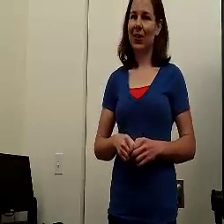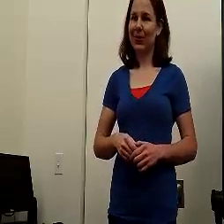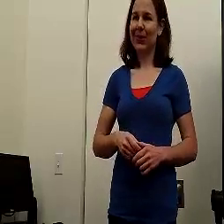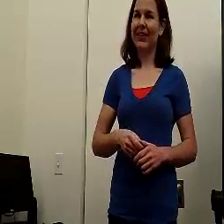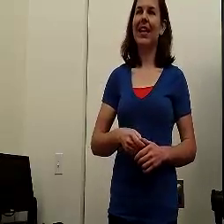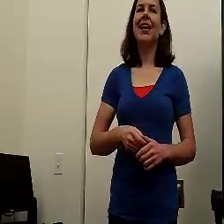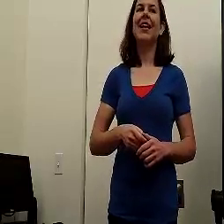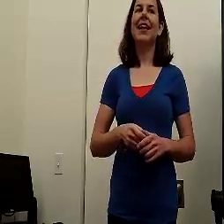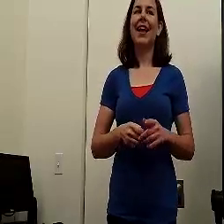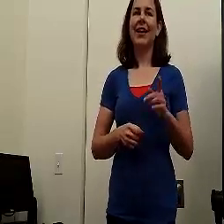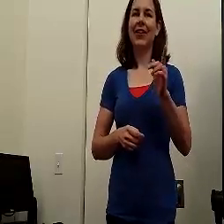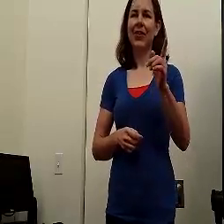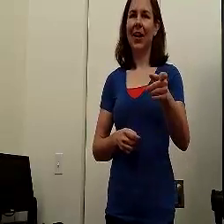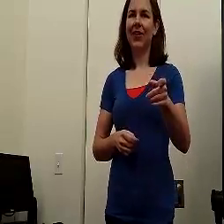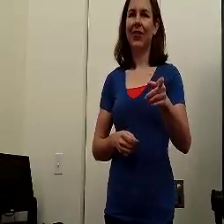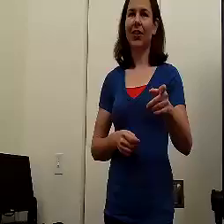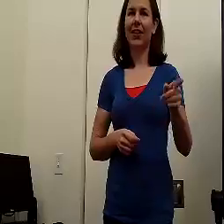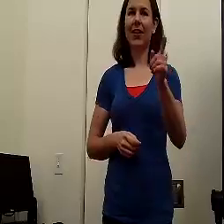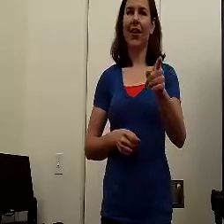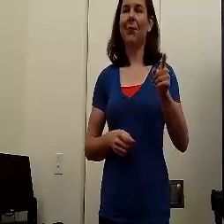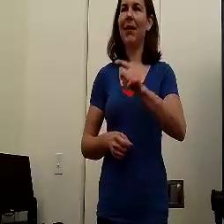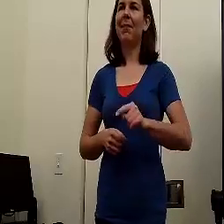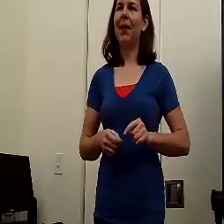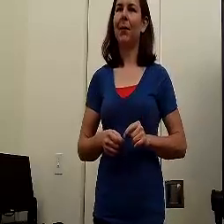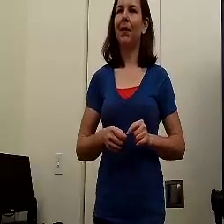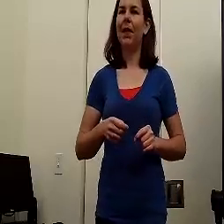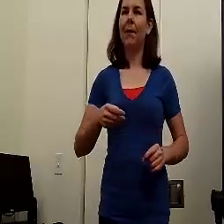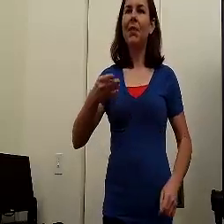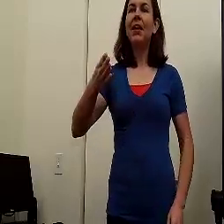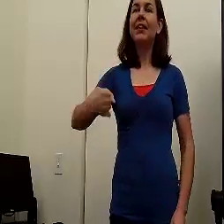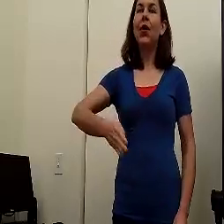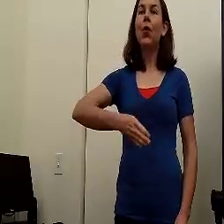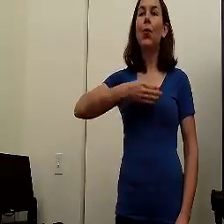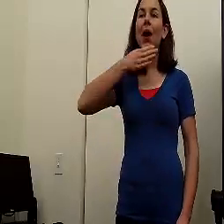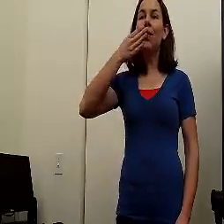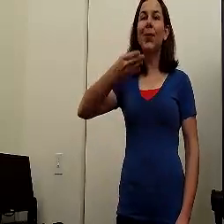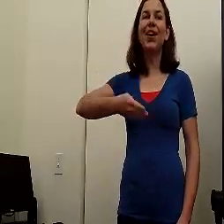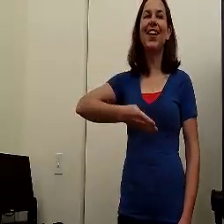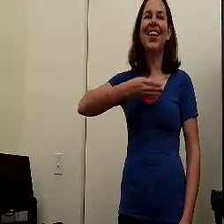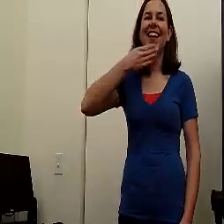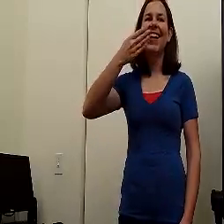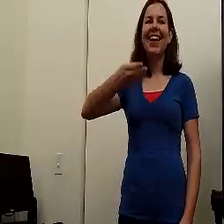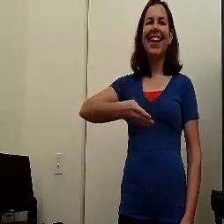Close. You're actually calling me a bad word though. So what word?